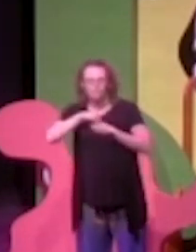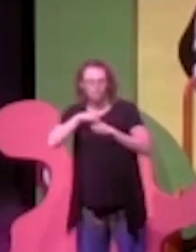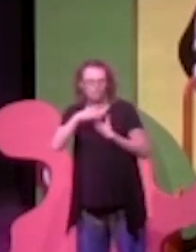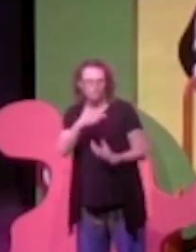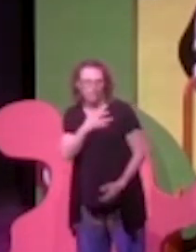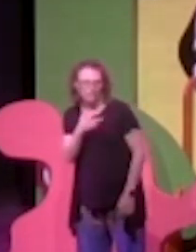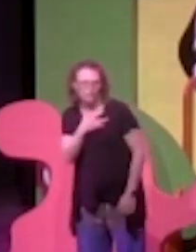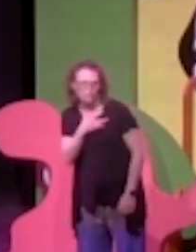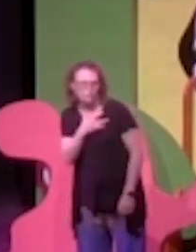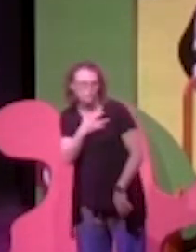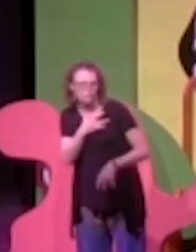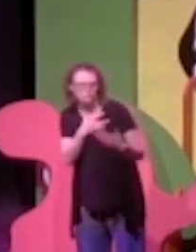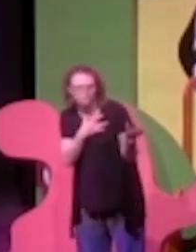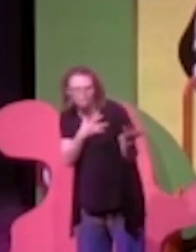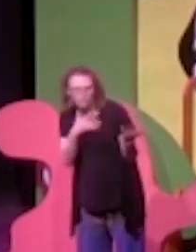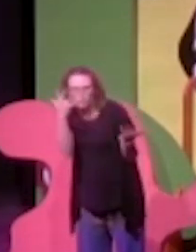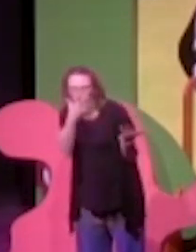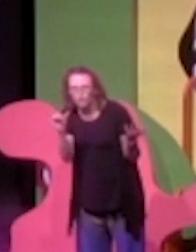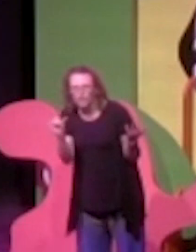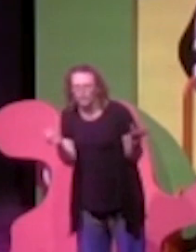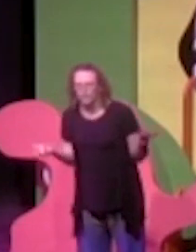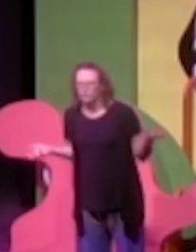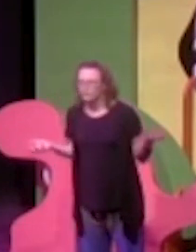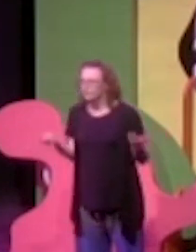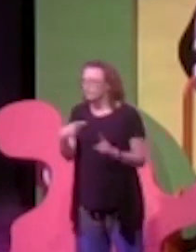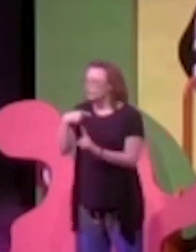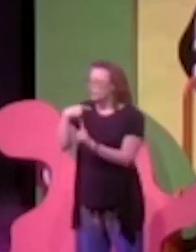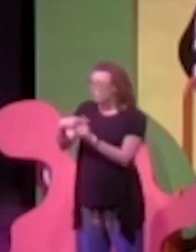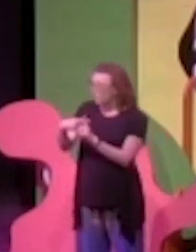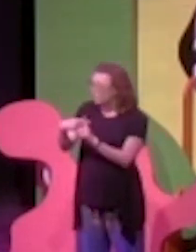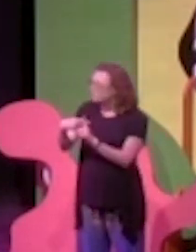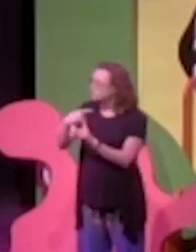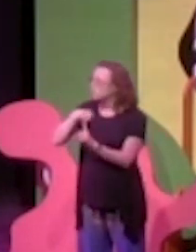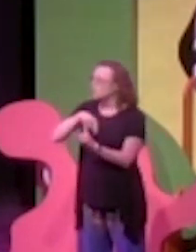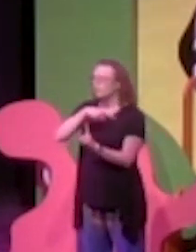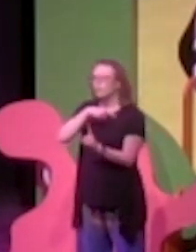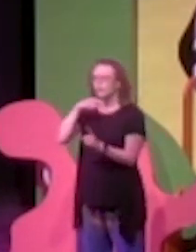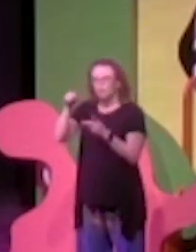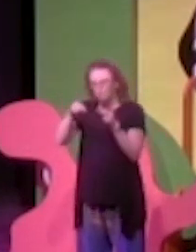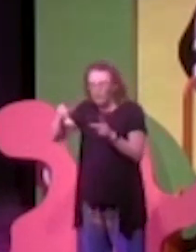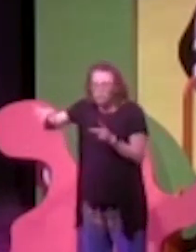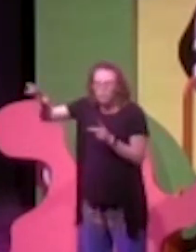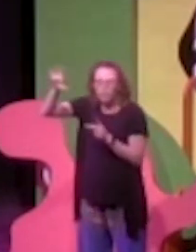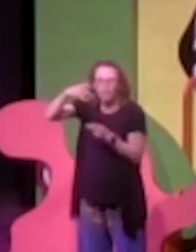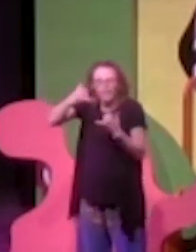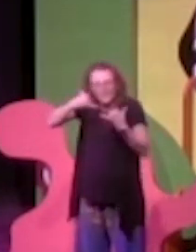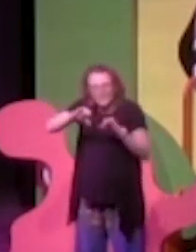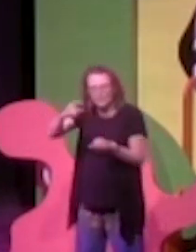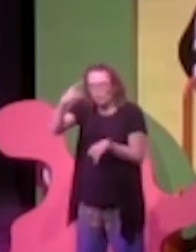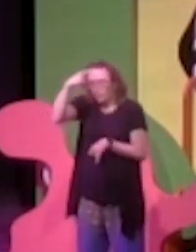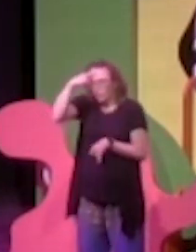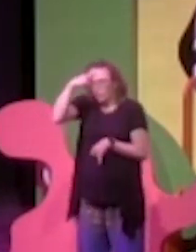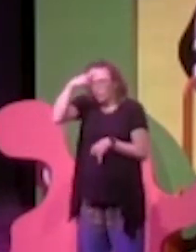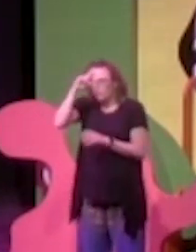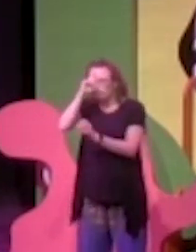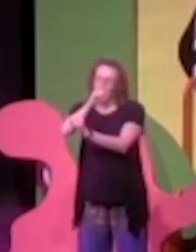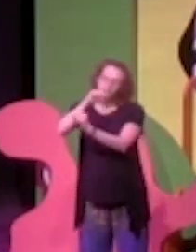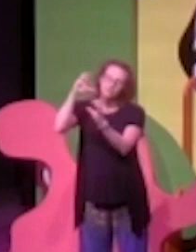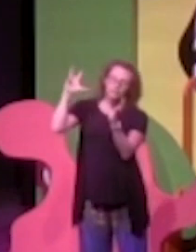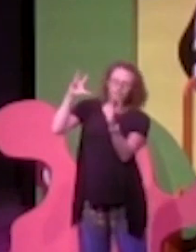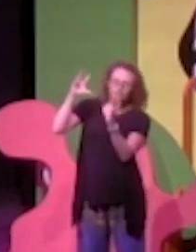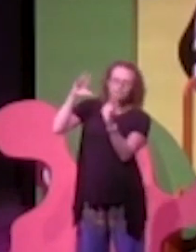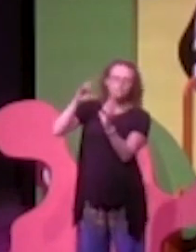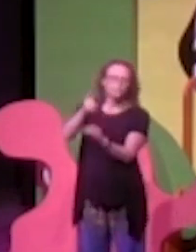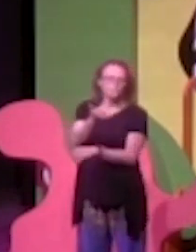in funding, in policies, et cetera. But we also have a disconnect where people still have a narrative that arts and